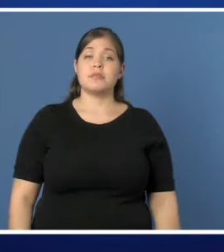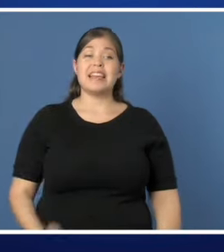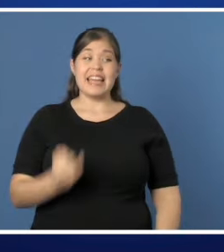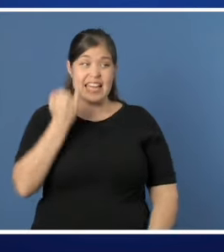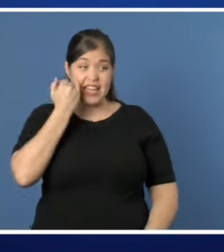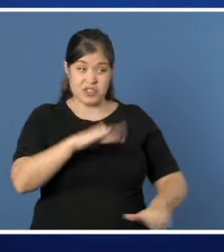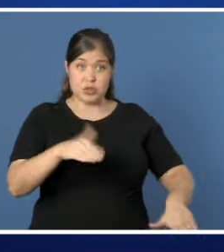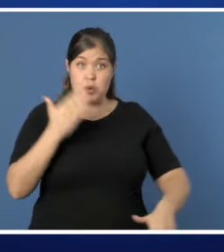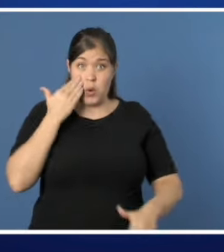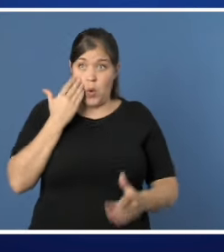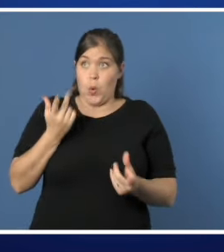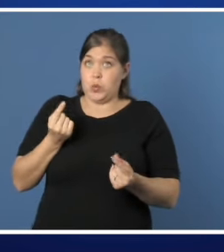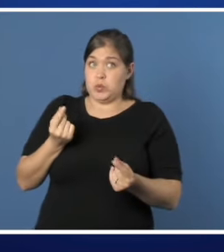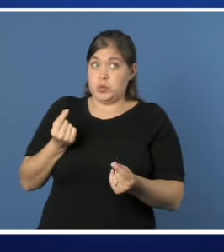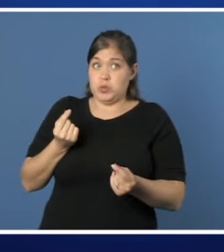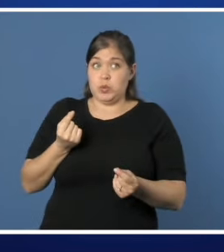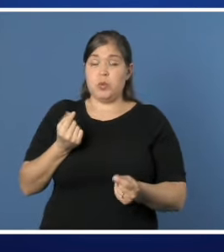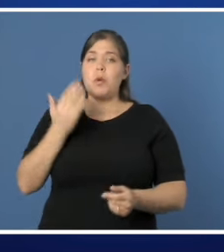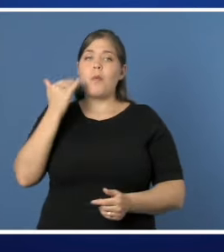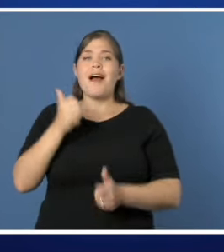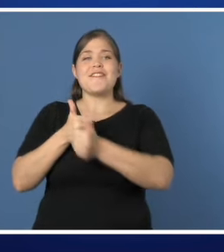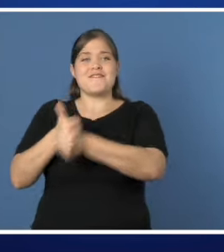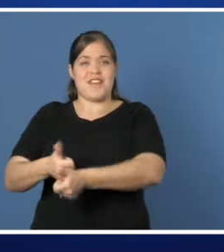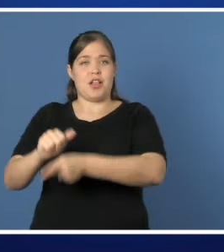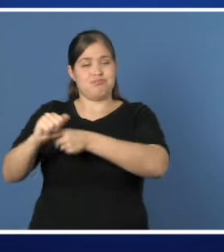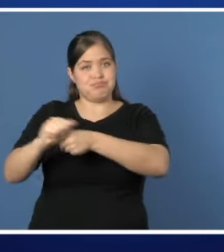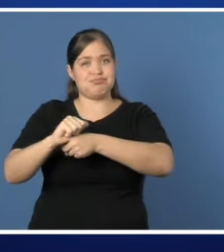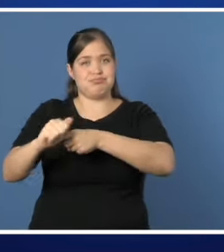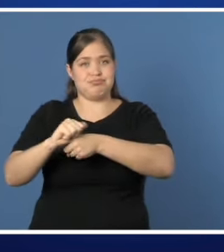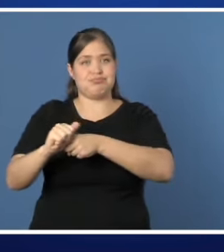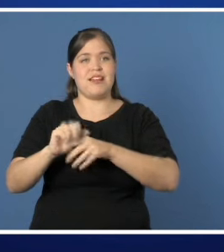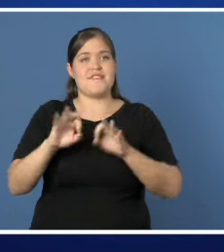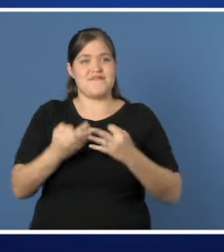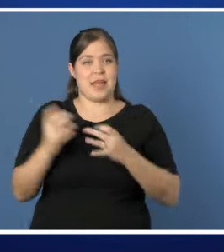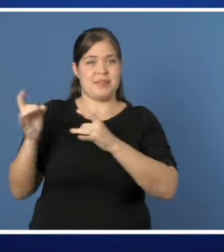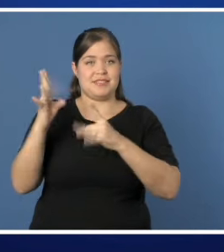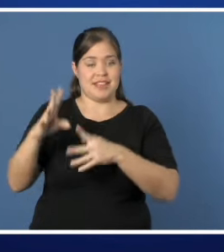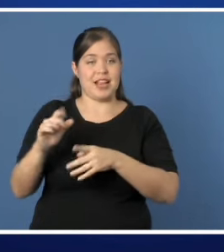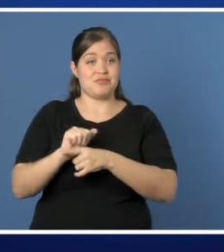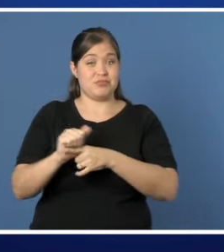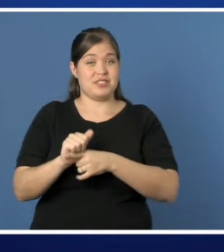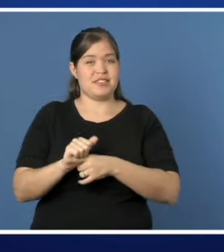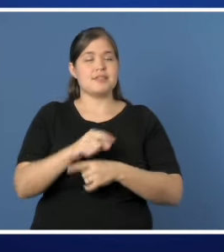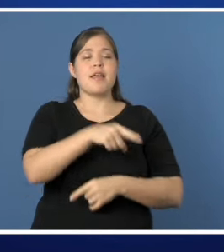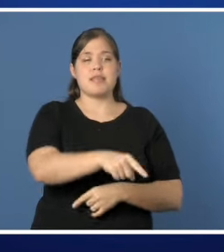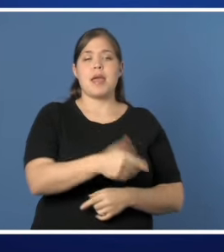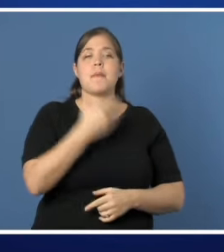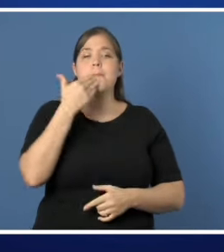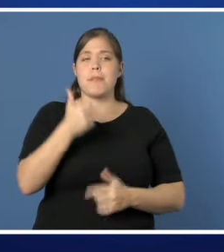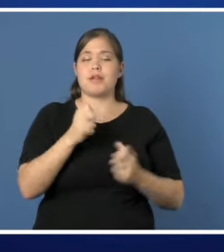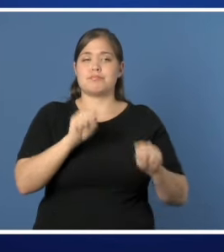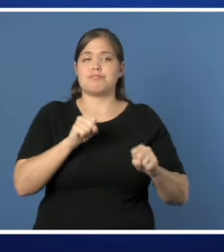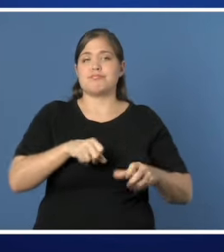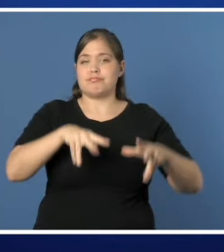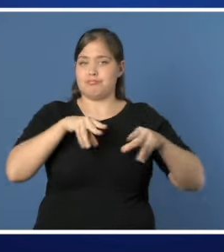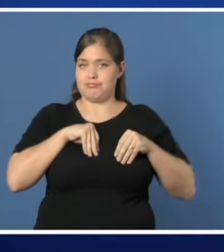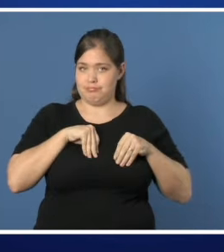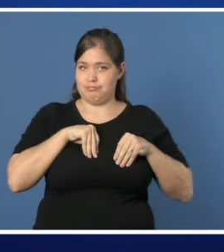If they know what to do during a disaster because they have practiced the family disaster drills They will be better off